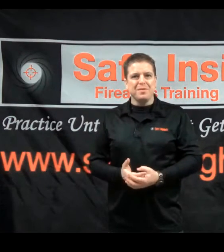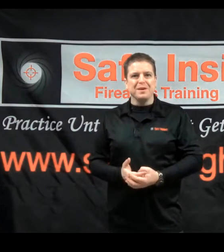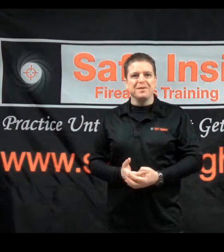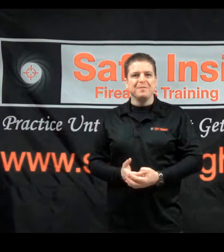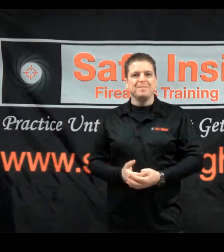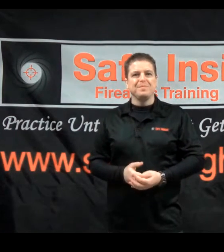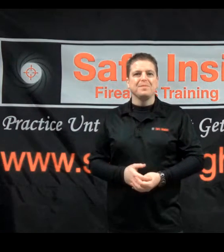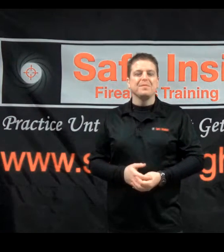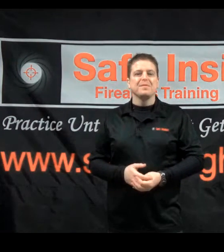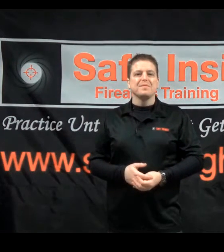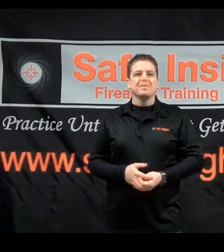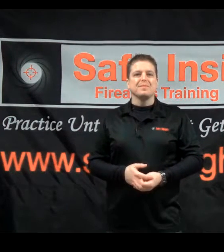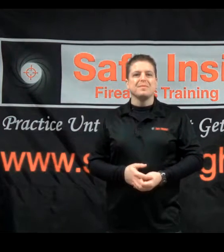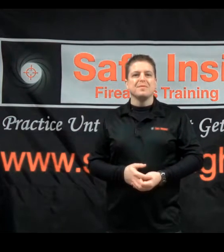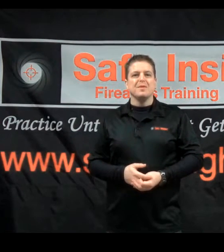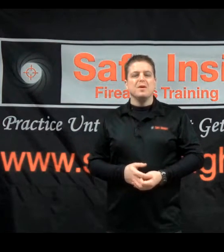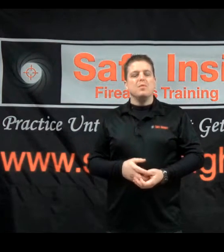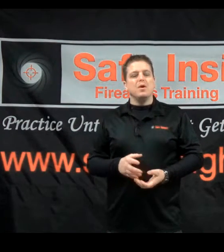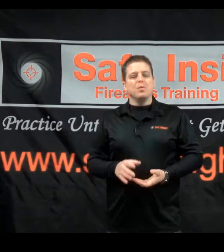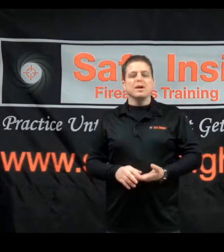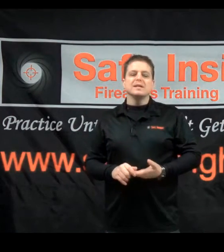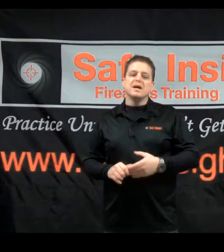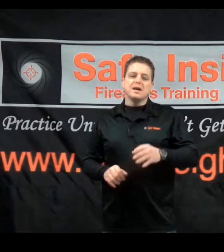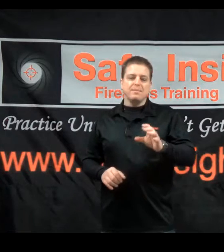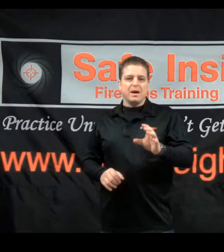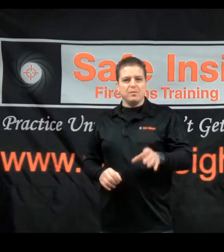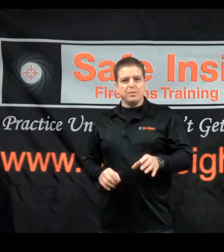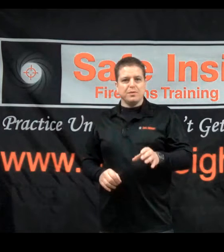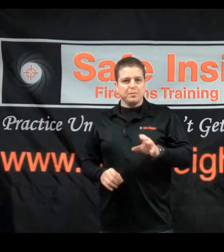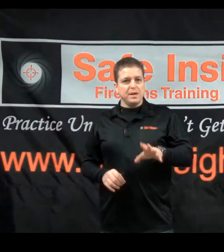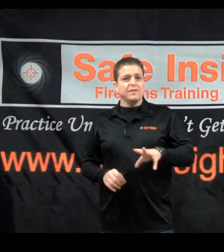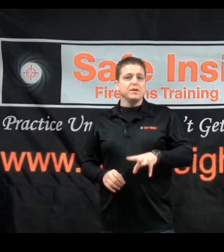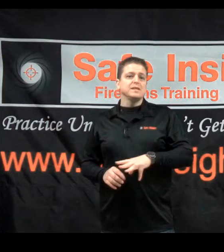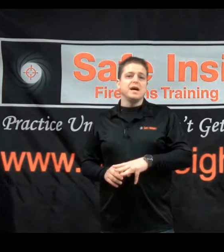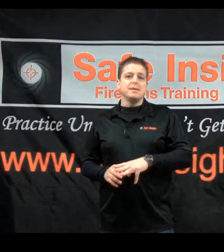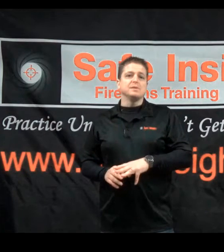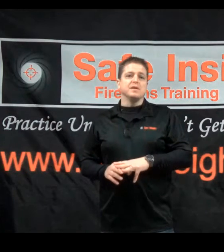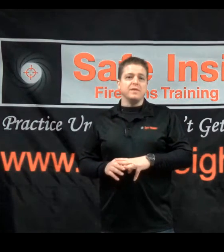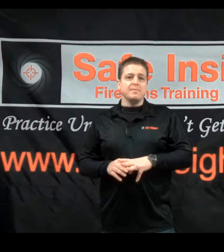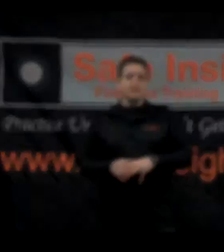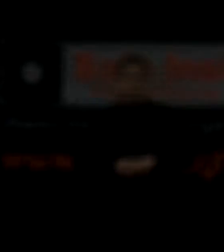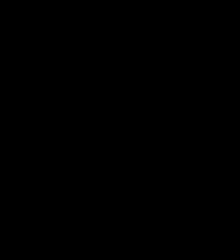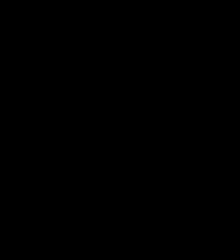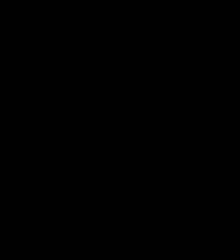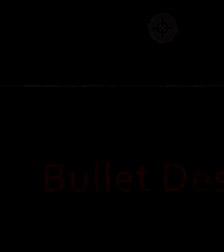there. Well, we're going to talk about 3 different types of ammunition.